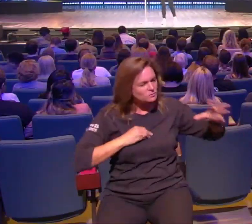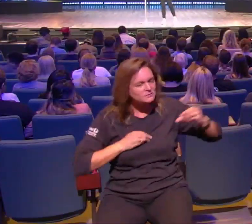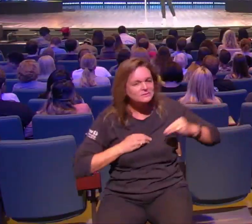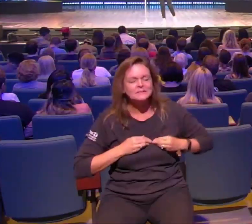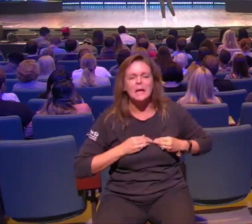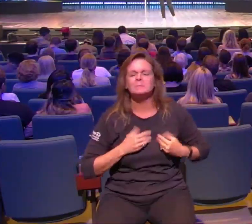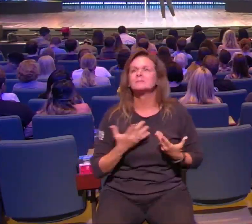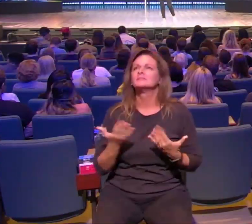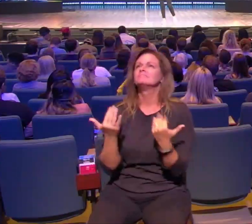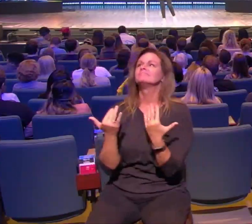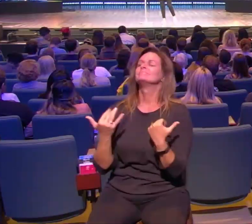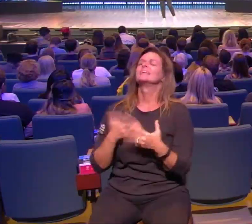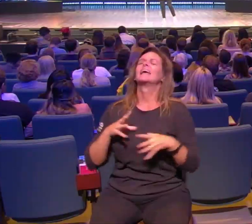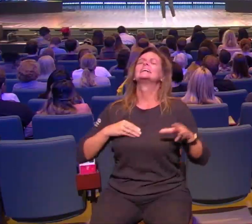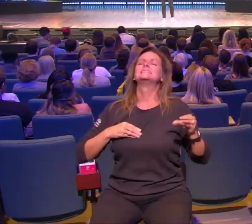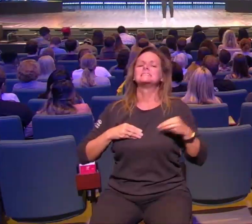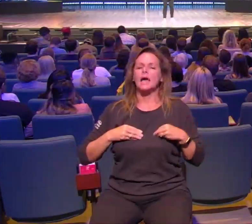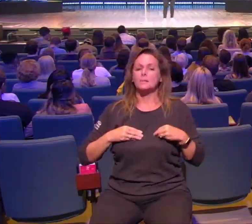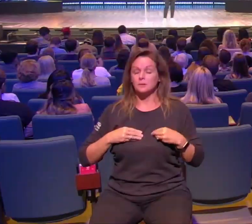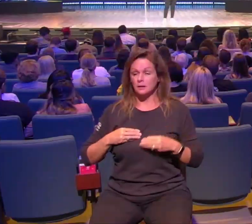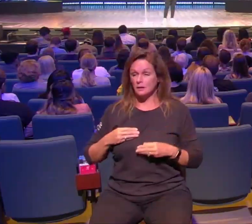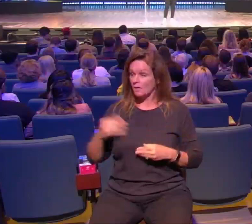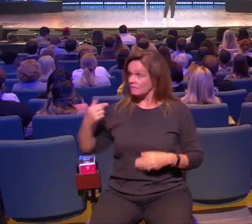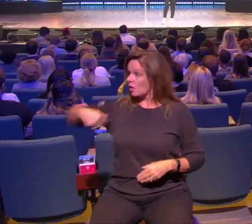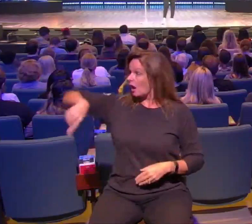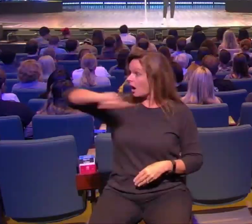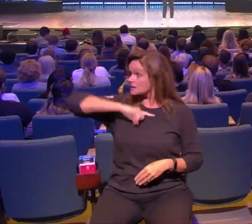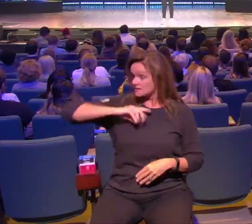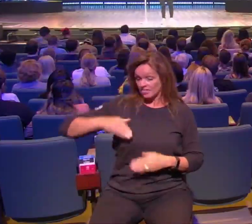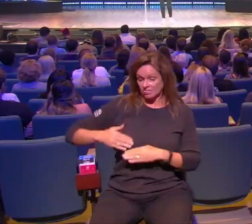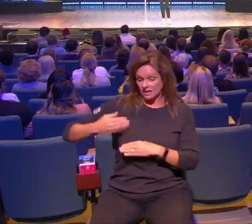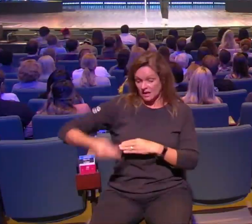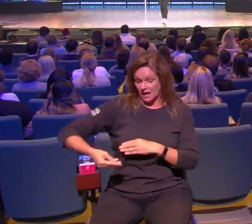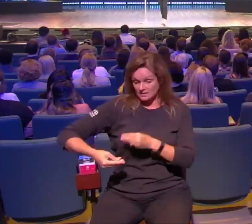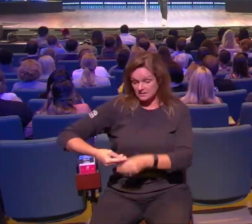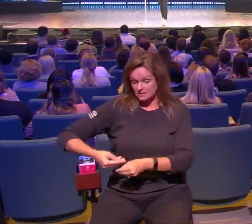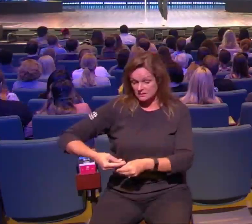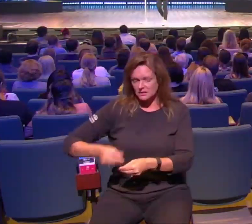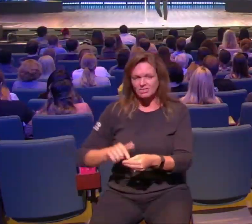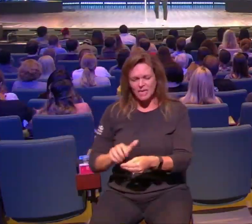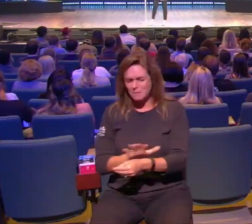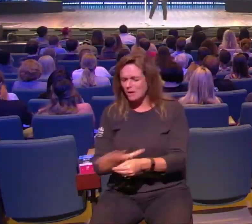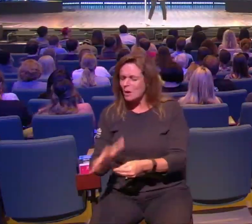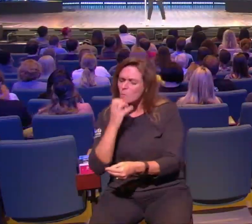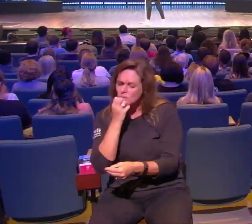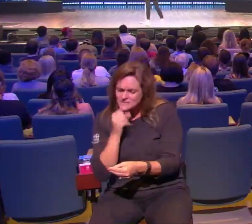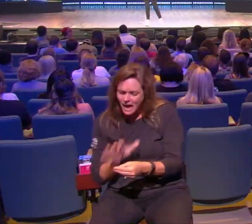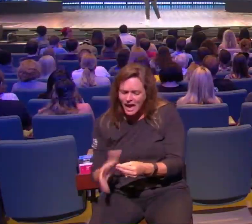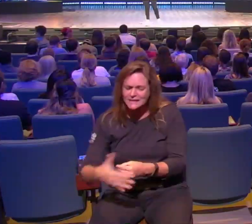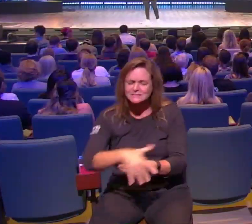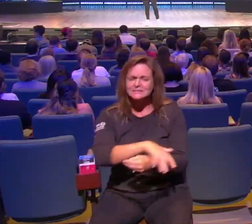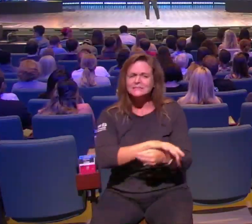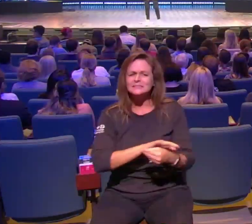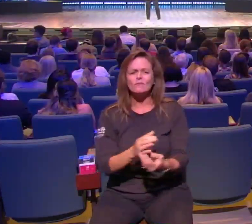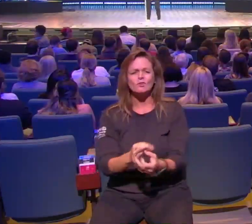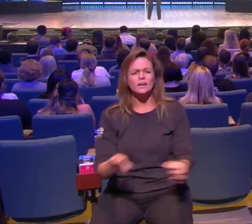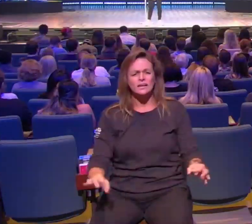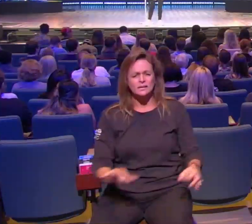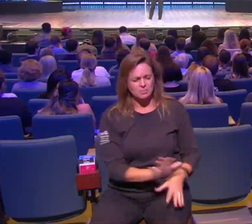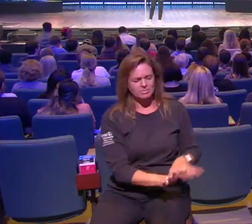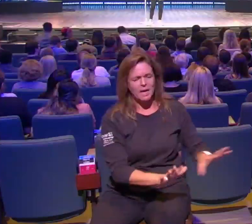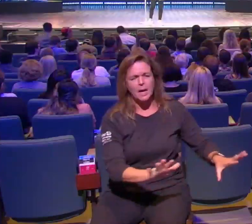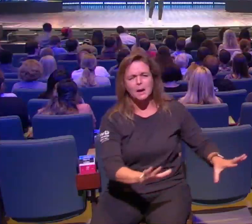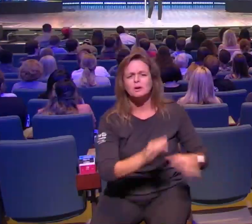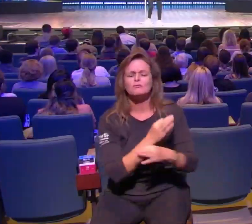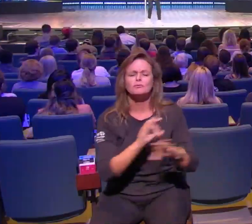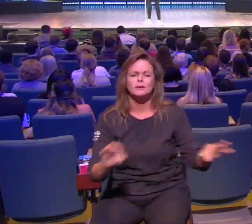by fear and anxiety when we know that we serve a God that wants to pour out his spirit on the younger generation so they can be